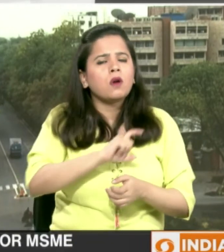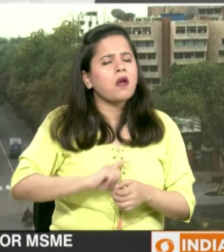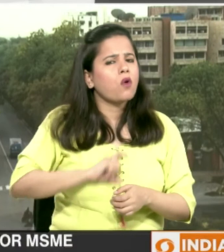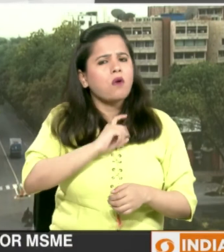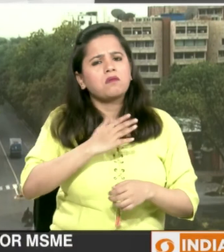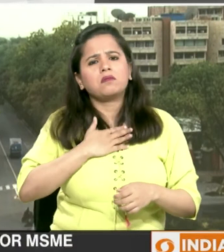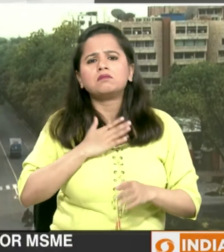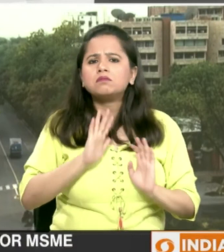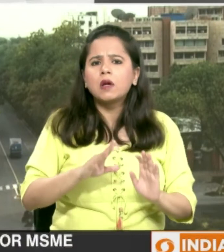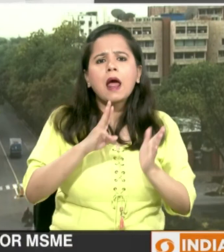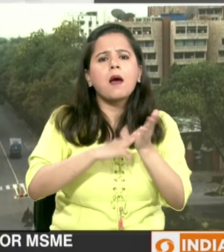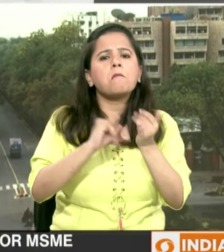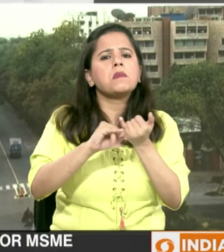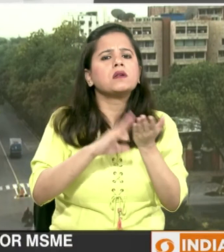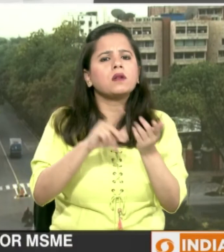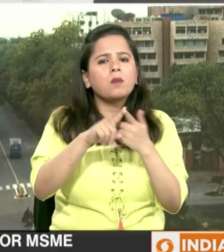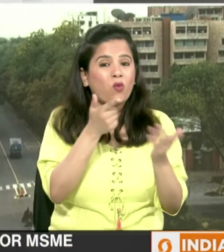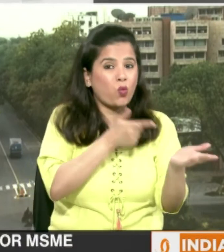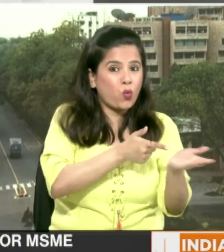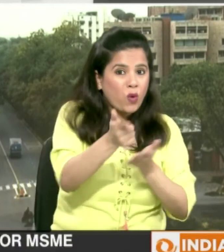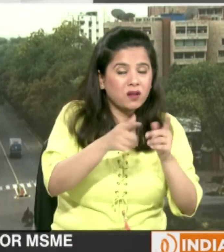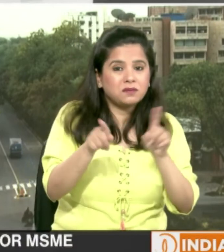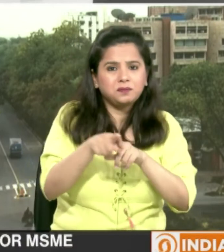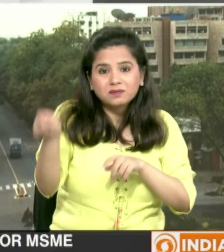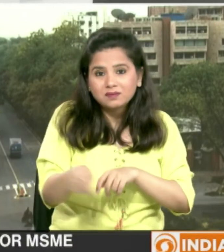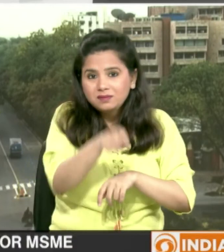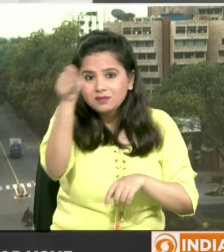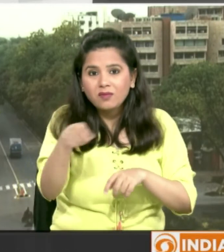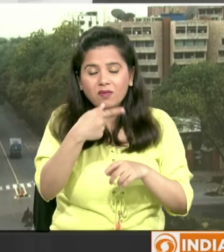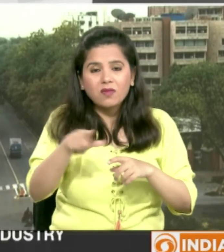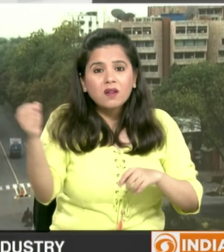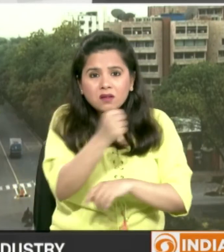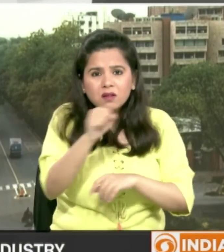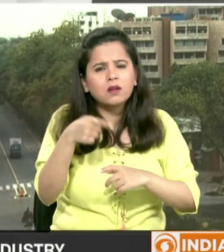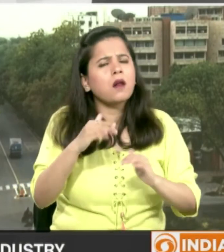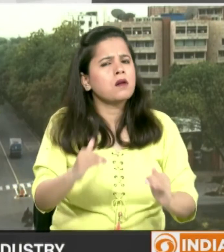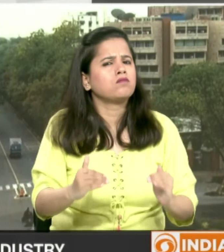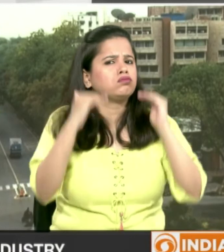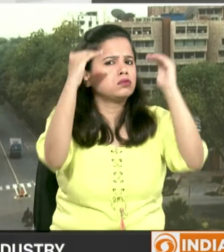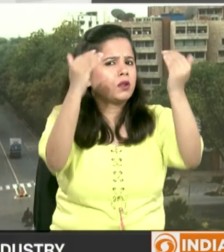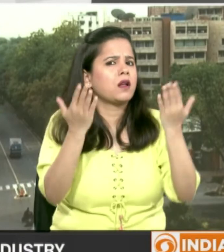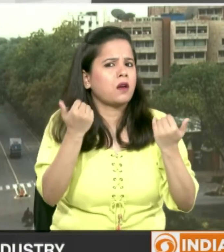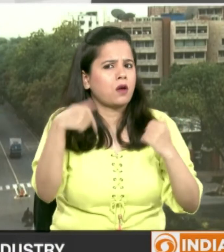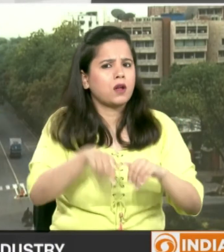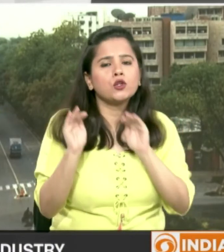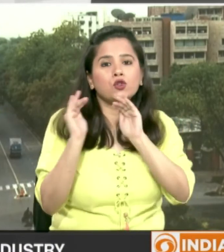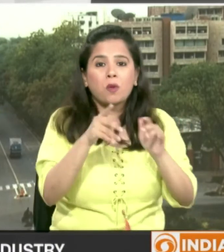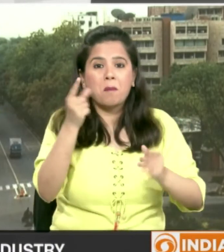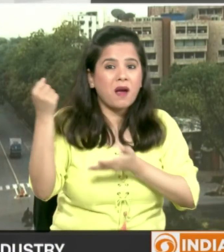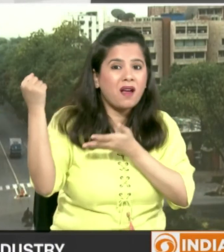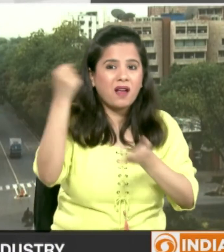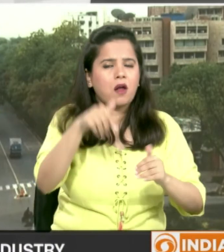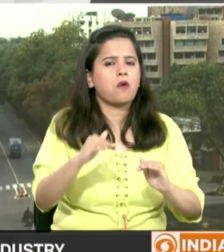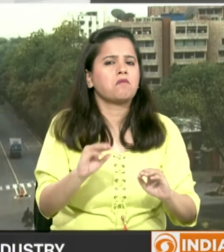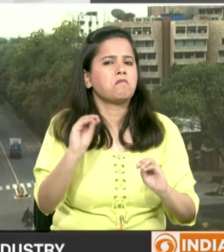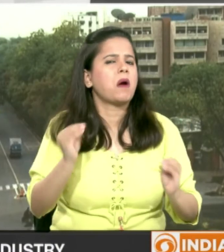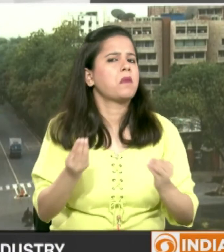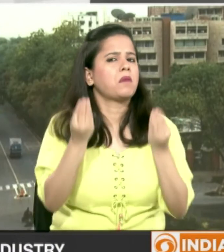the MSME, the village and the cottage industry sector will grow to new heights with the support of this package.